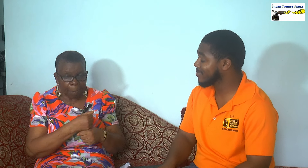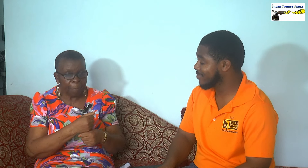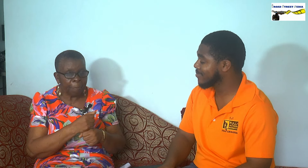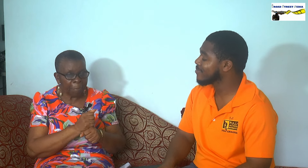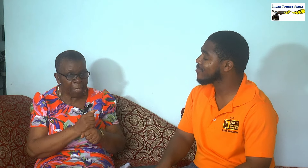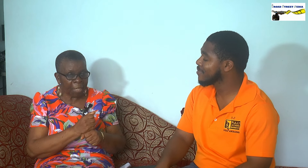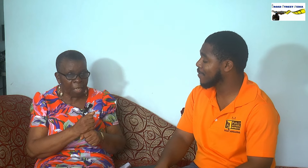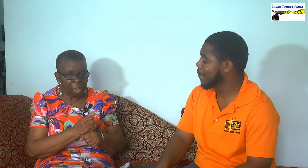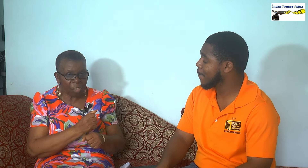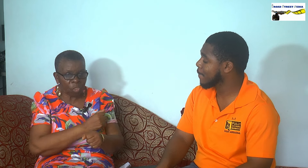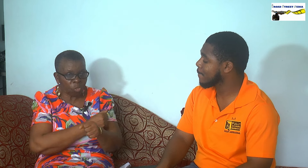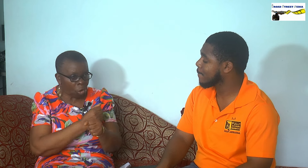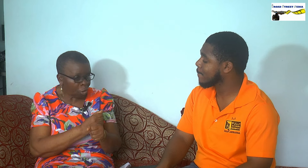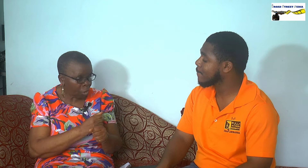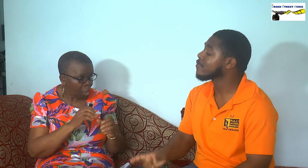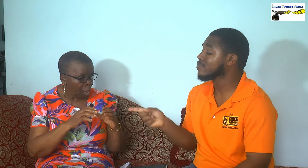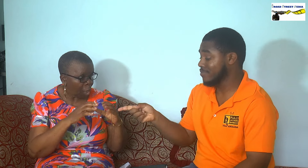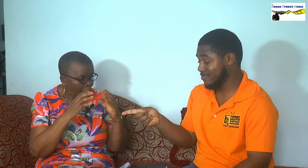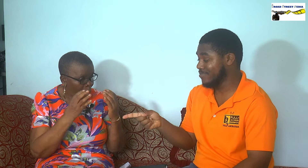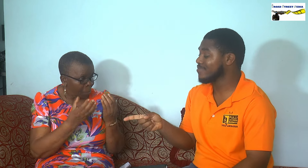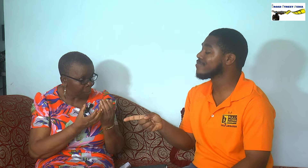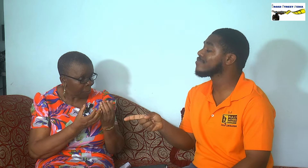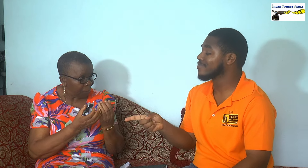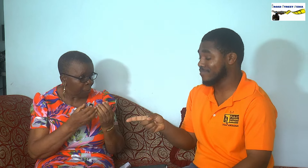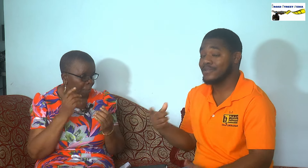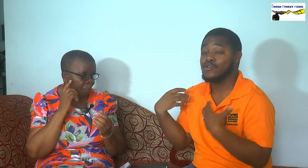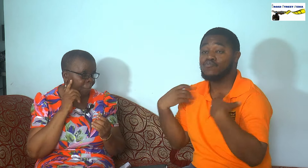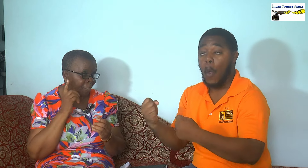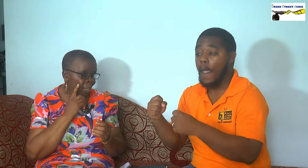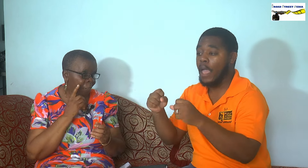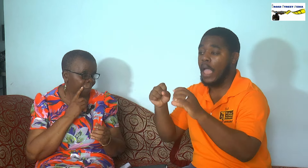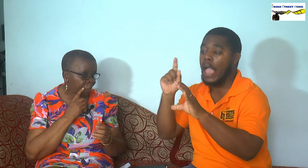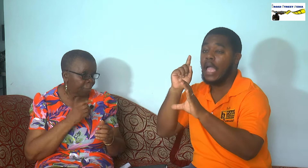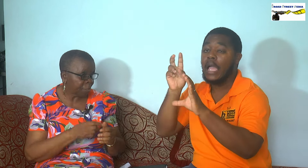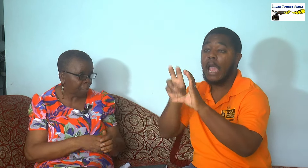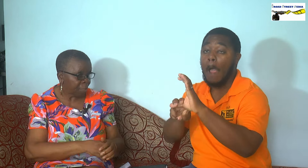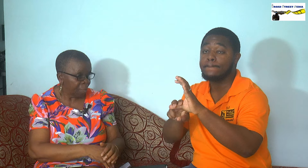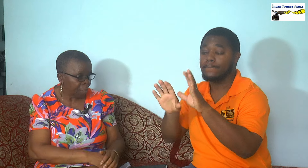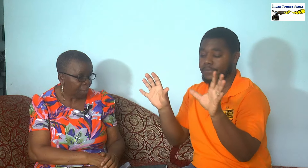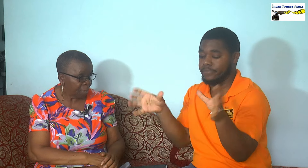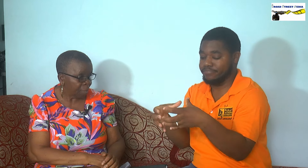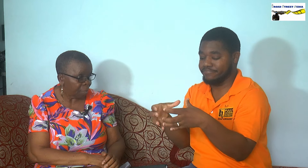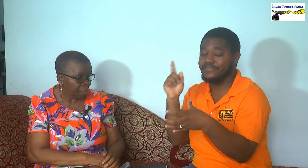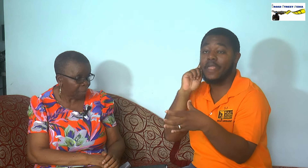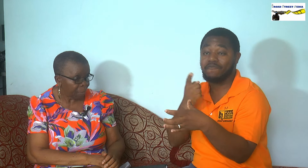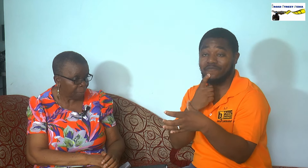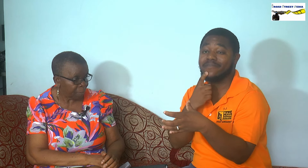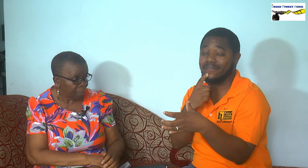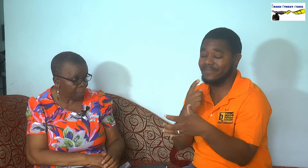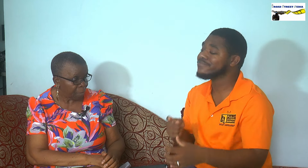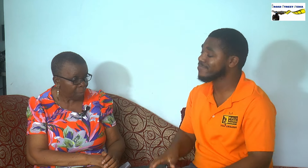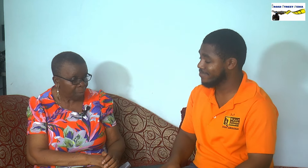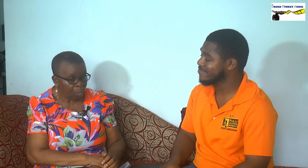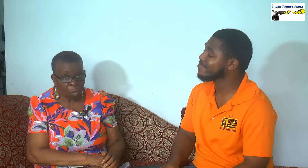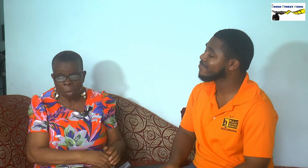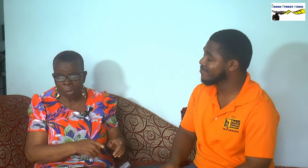that. Make a strong club for the deaf. A strong club for the deaf.